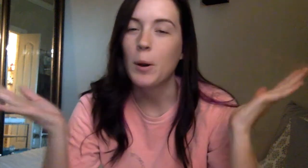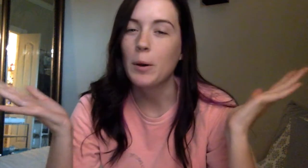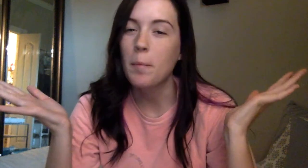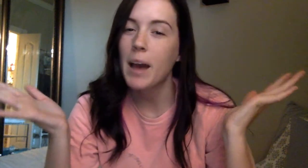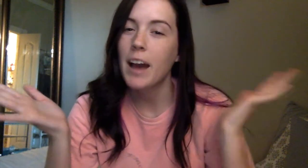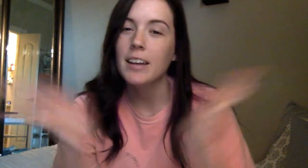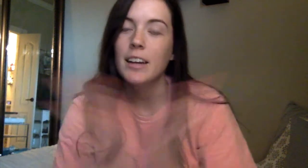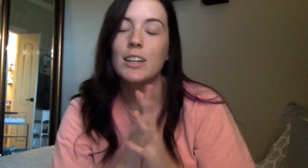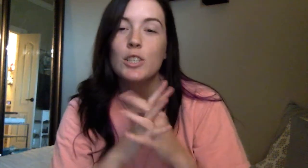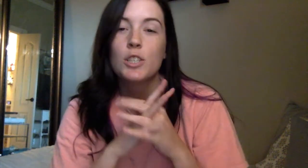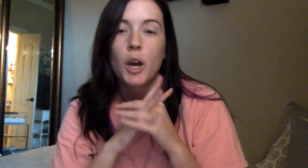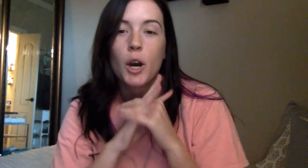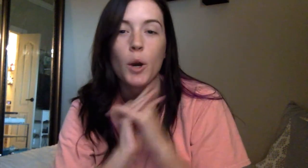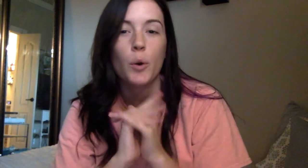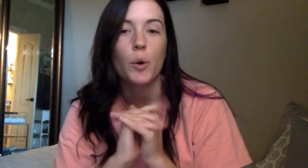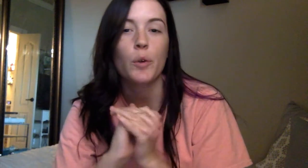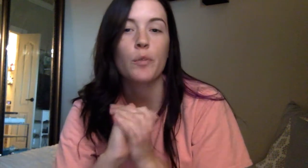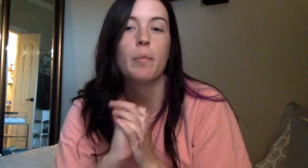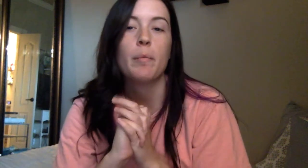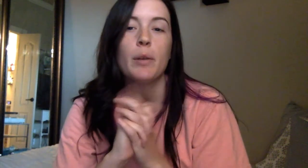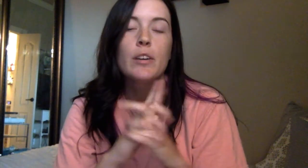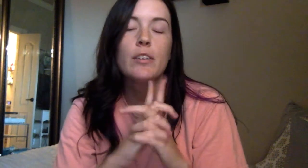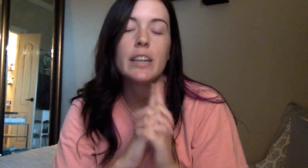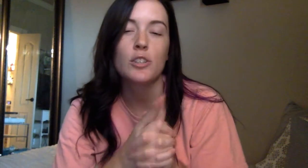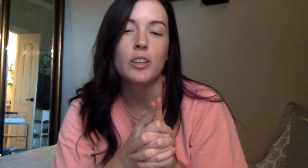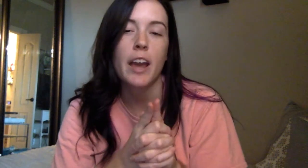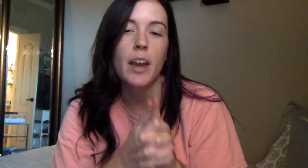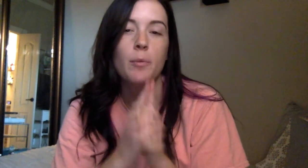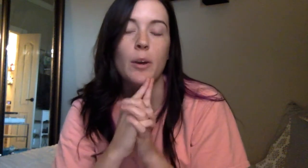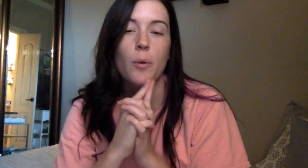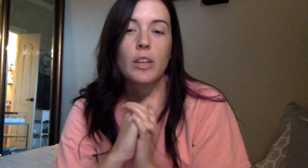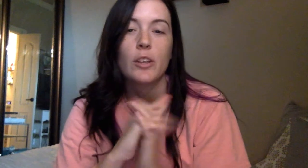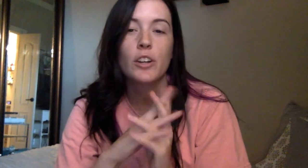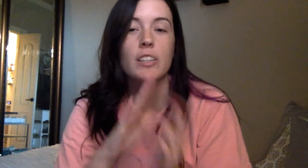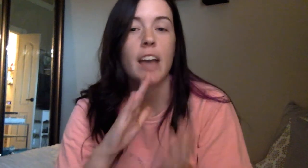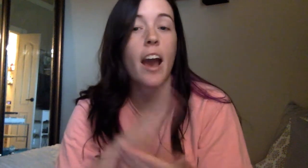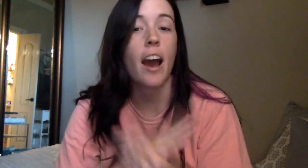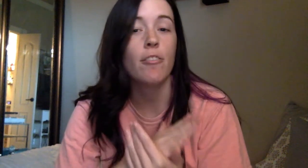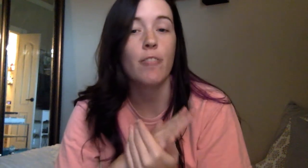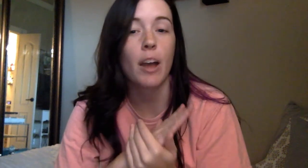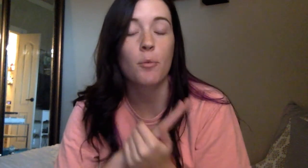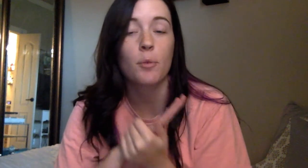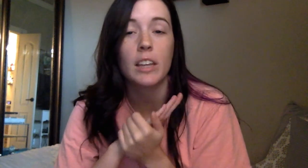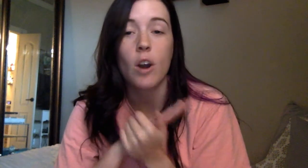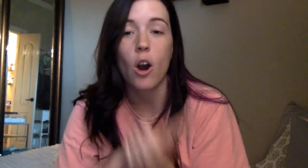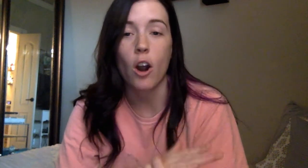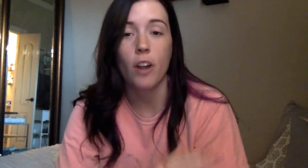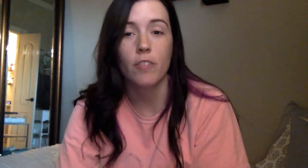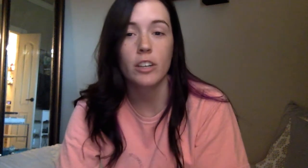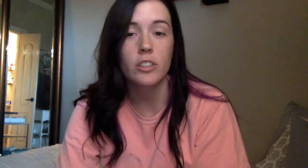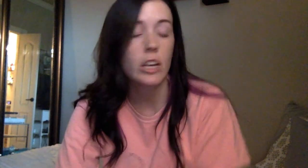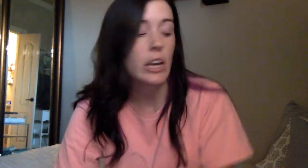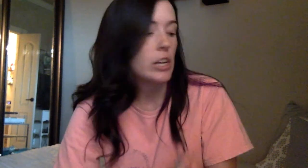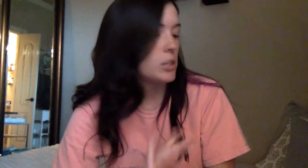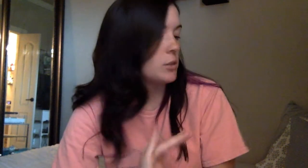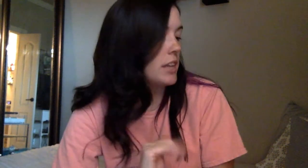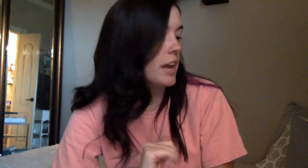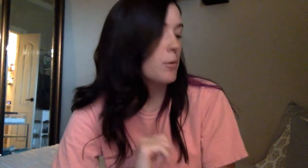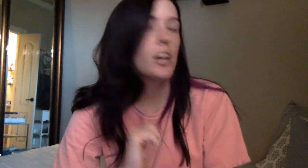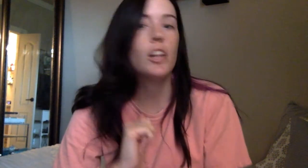Welcome back. So remember yesterday we only learned half of that really hard verse. So today we're going to learn